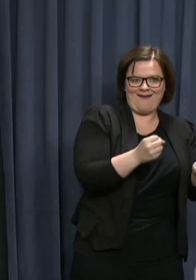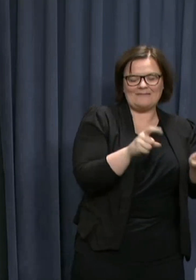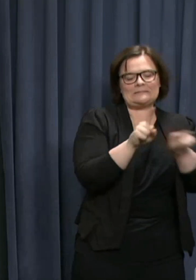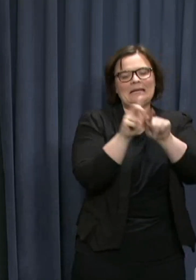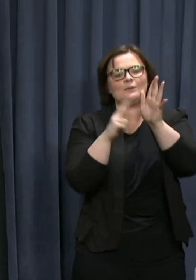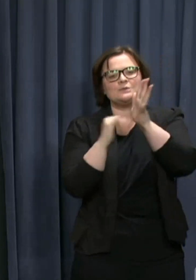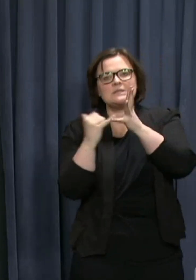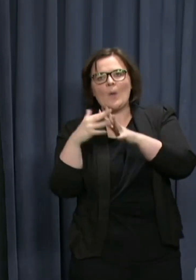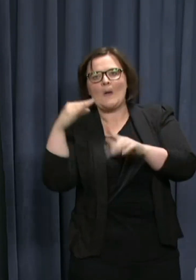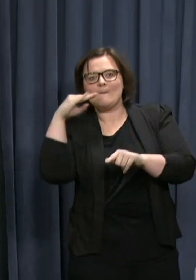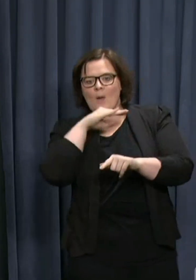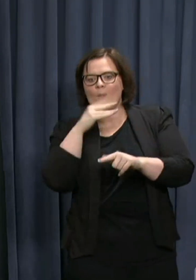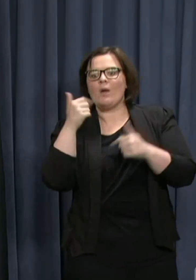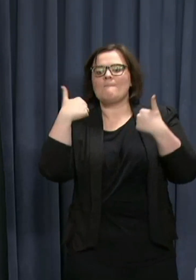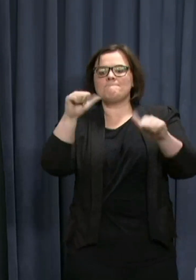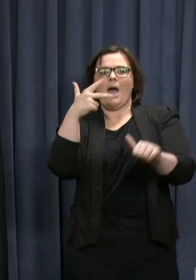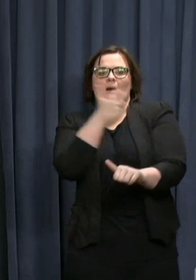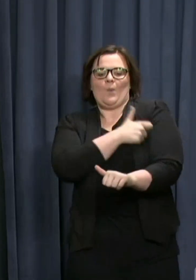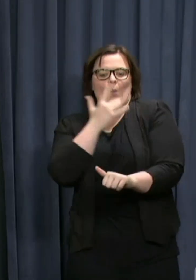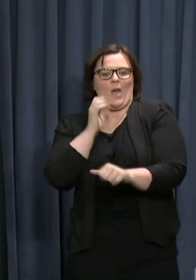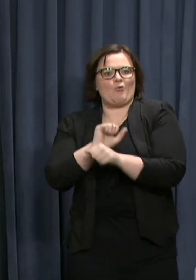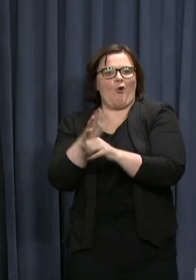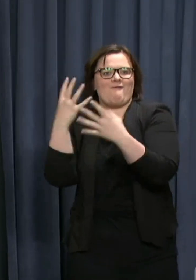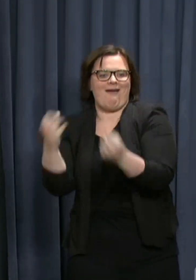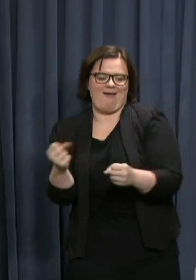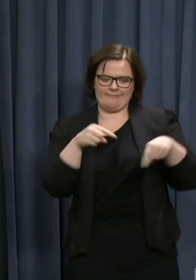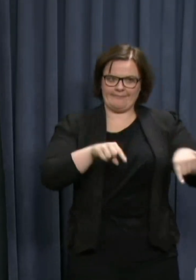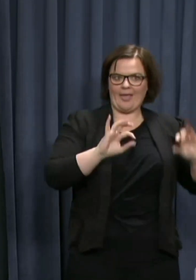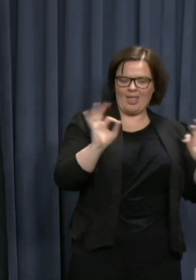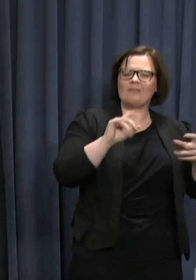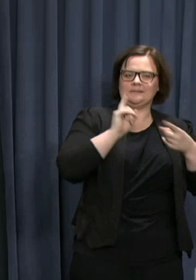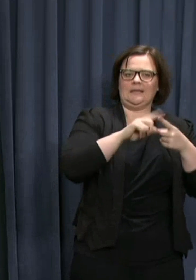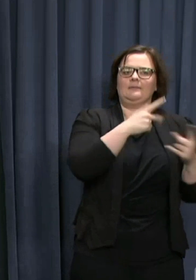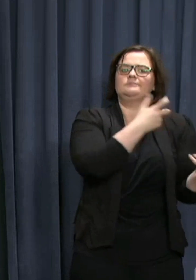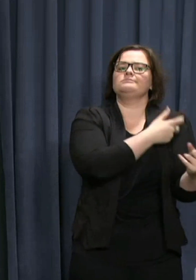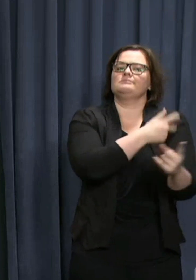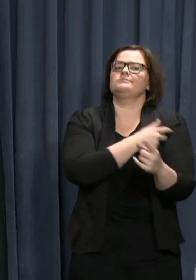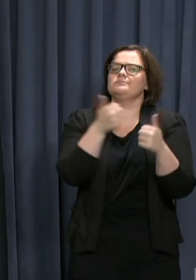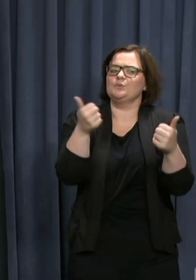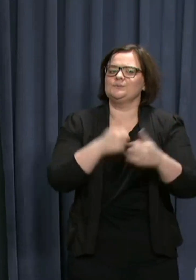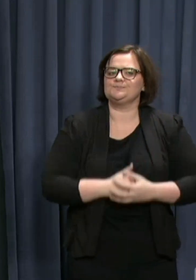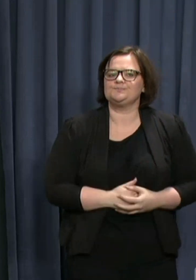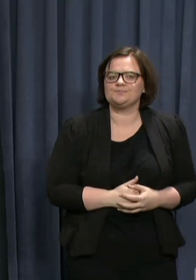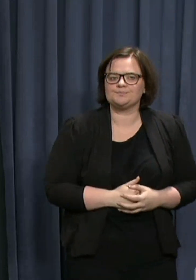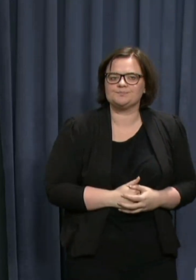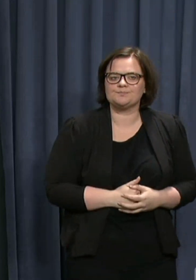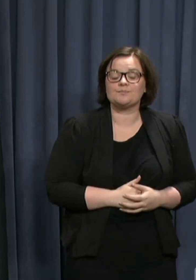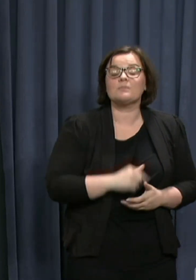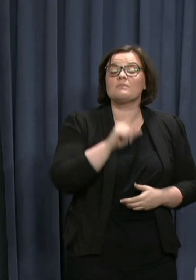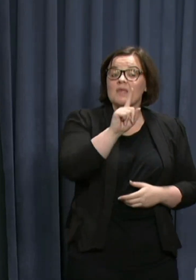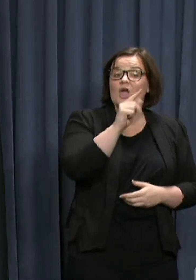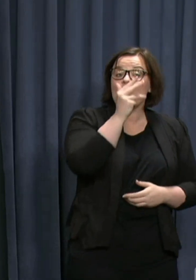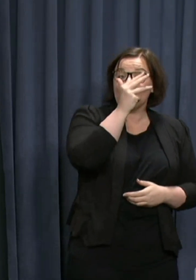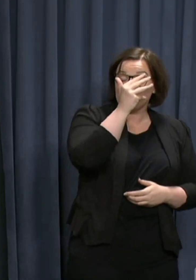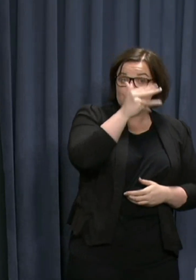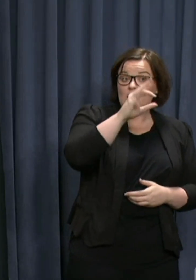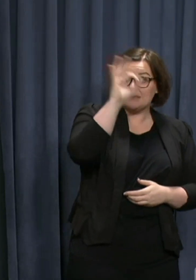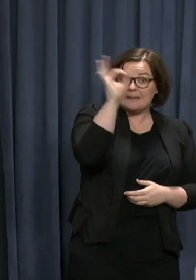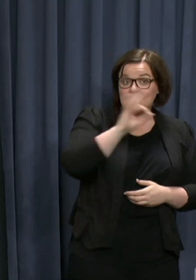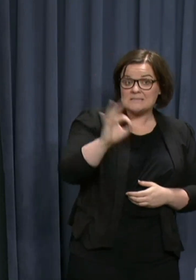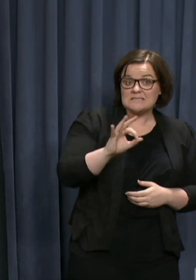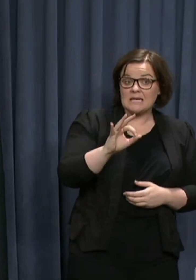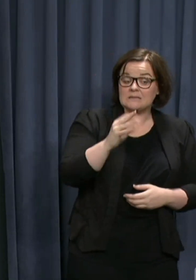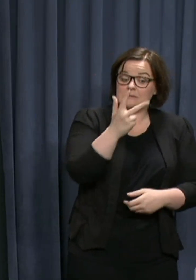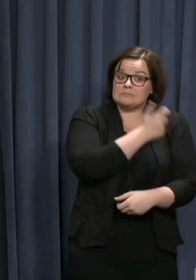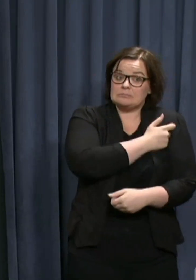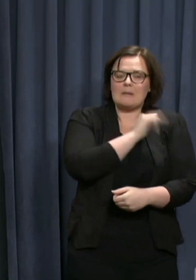had. I want to stress the 90% target threshold could be reached earlier or later,